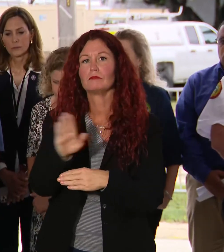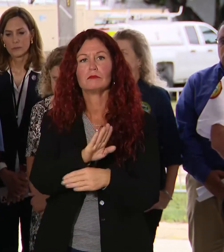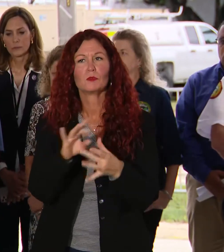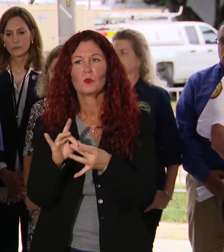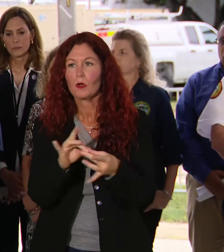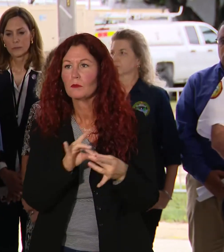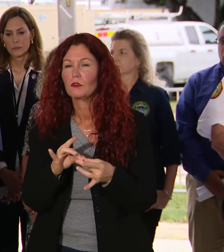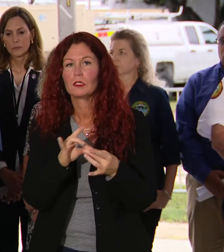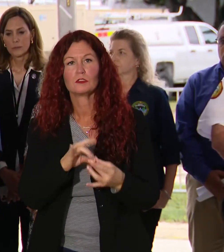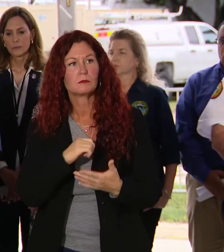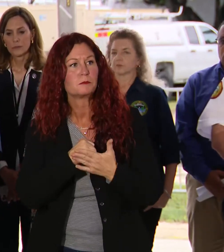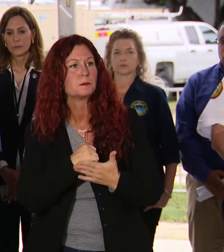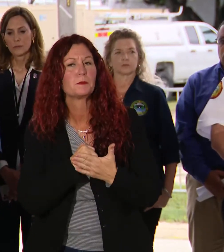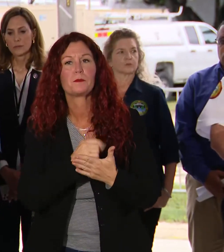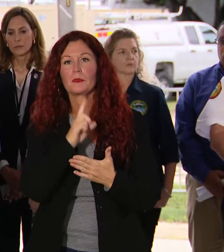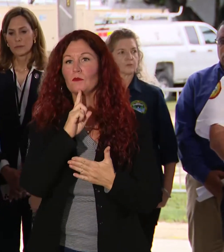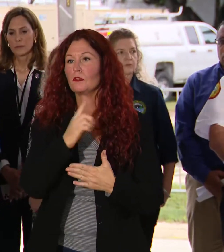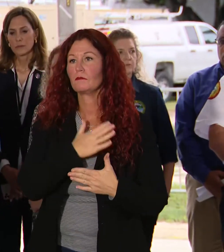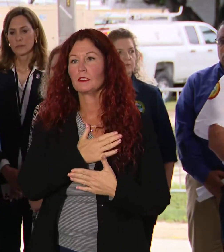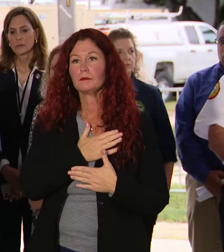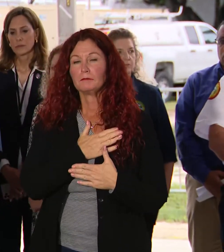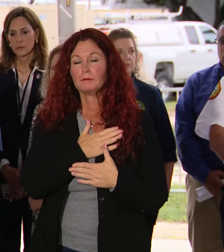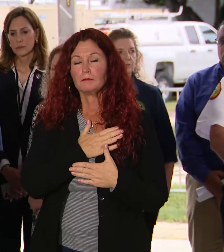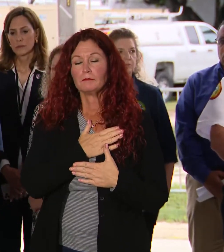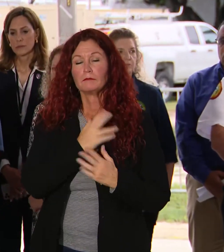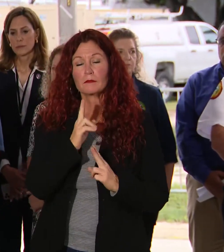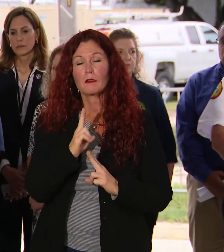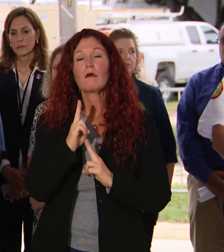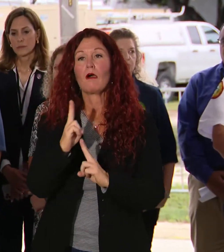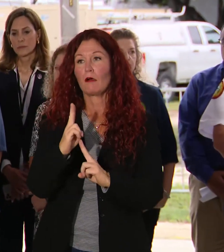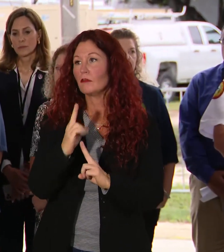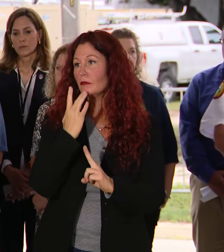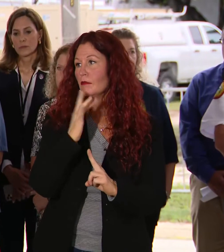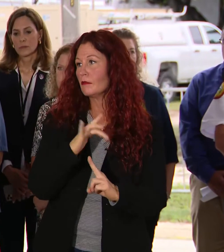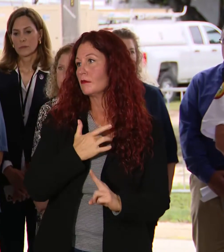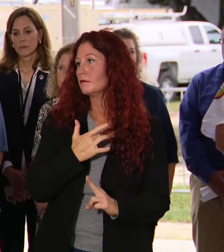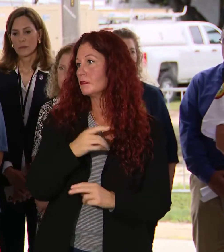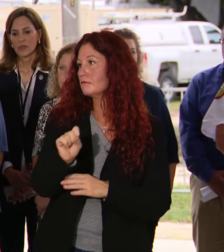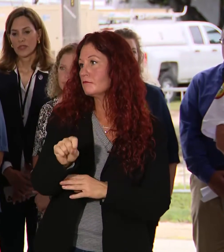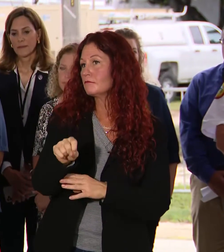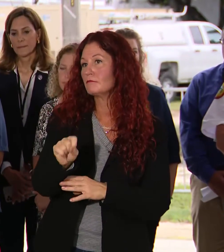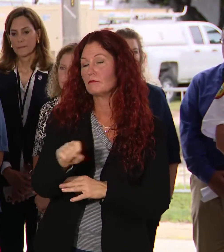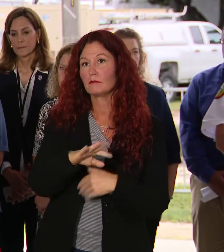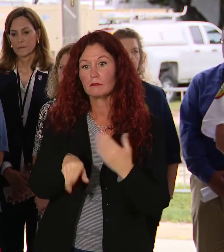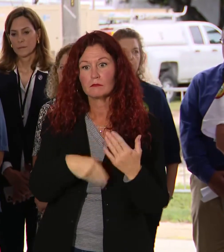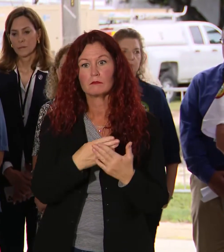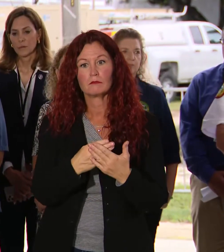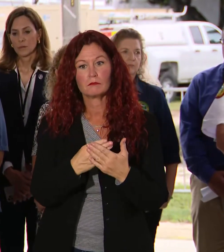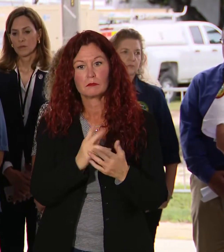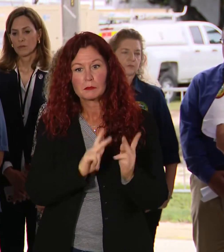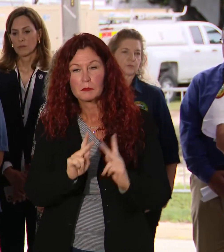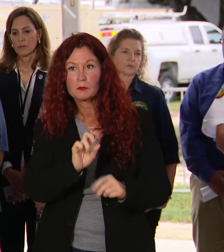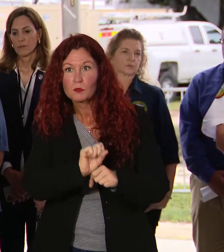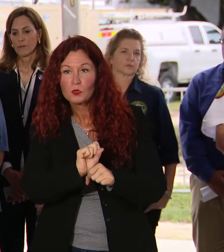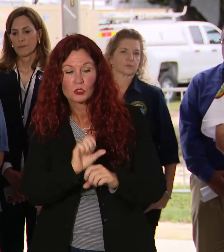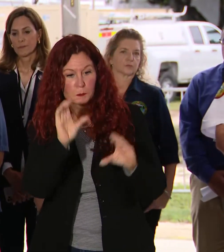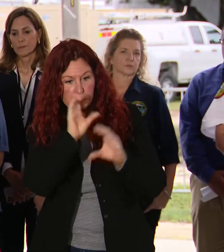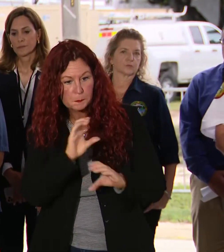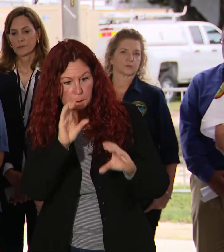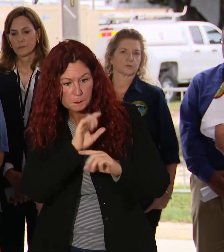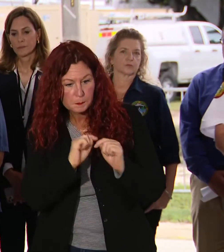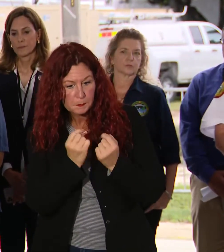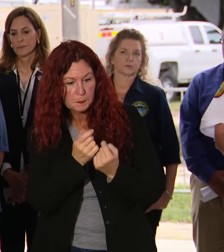support and all the teams on the ground for the remarkable work that they're doing each and every day without fail, their endless